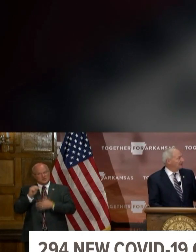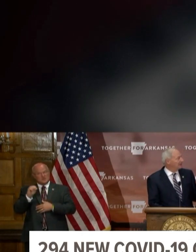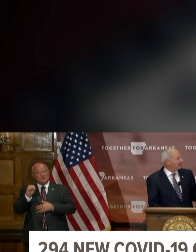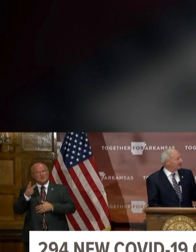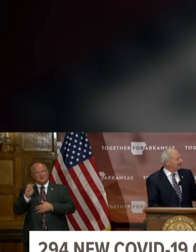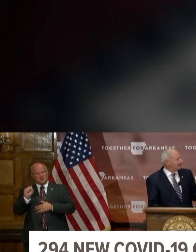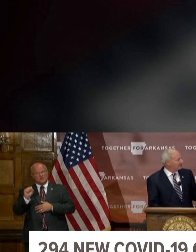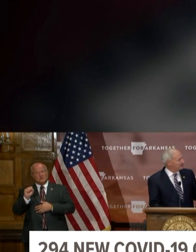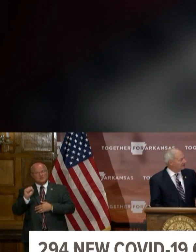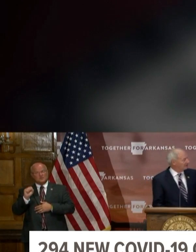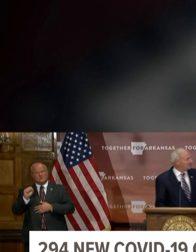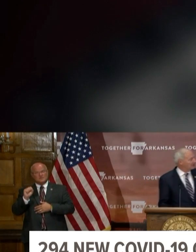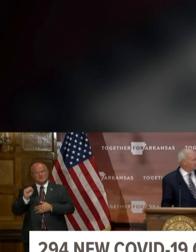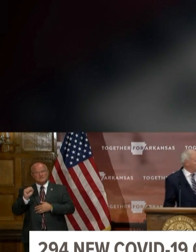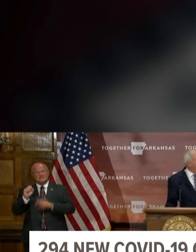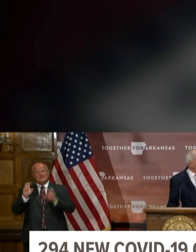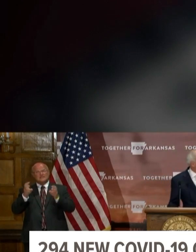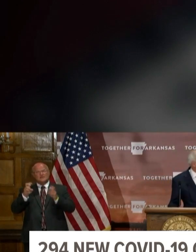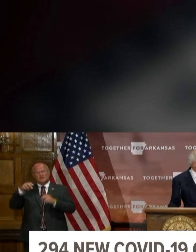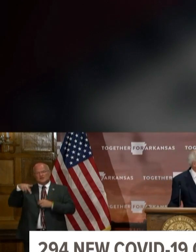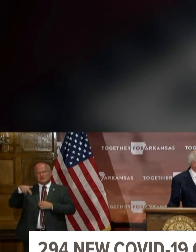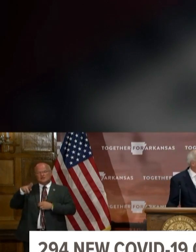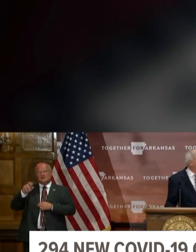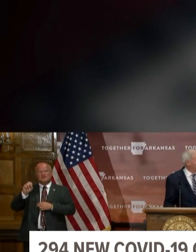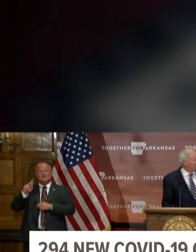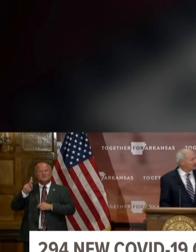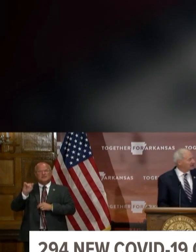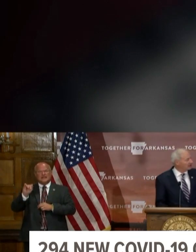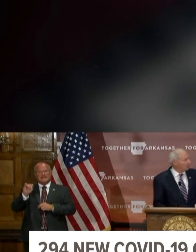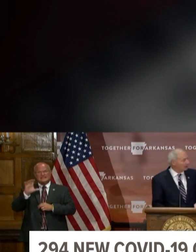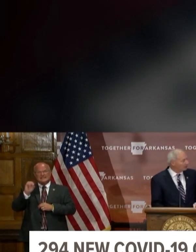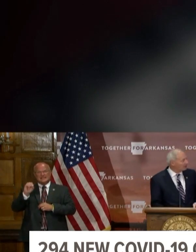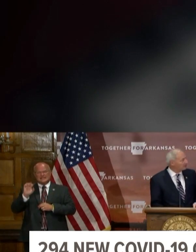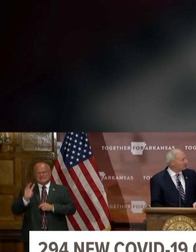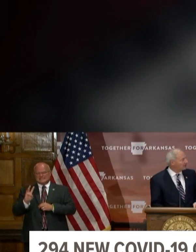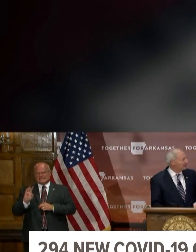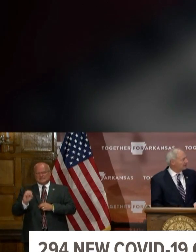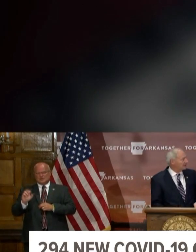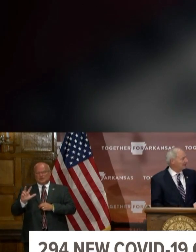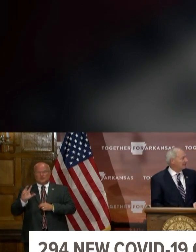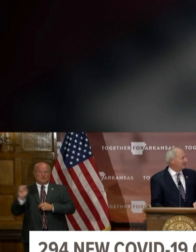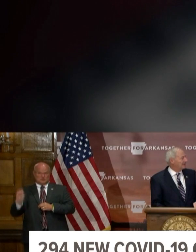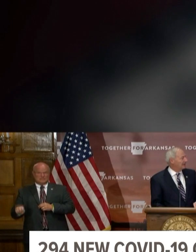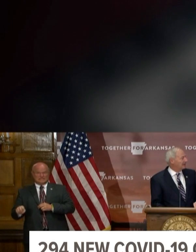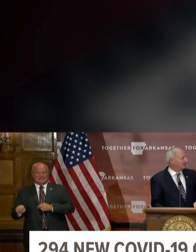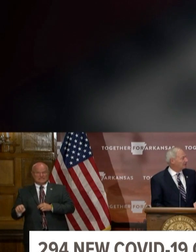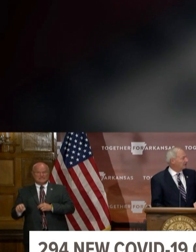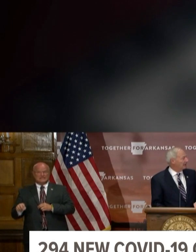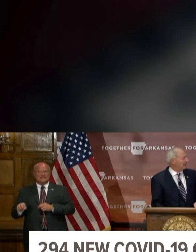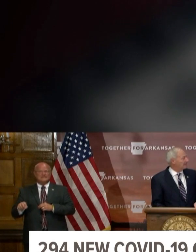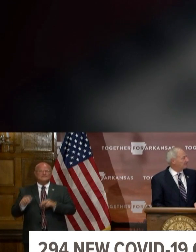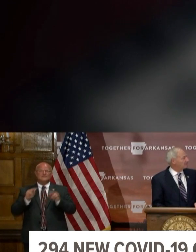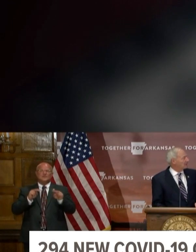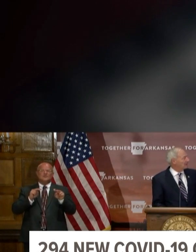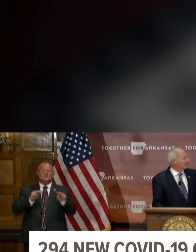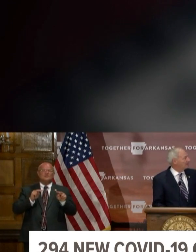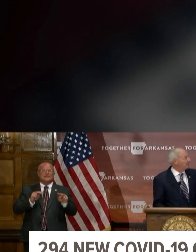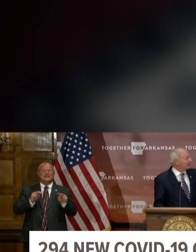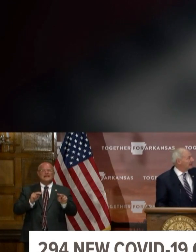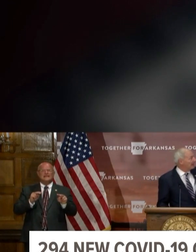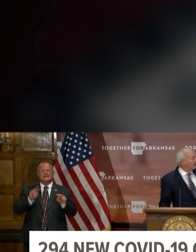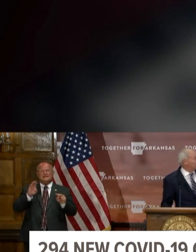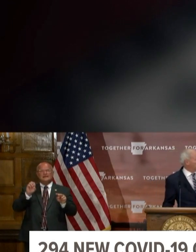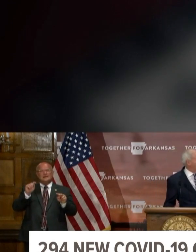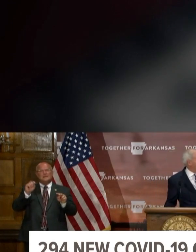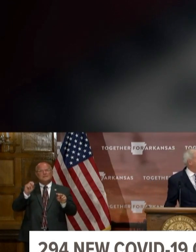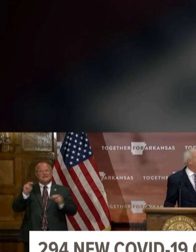news in terms of Pulaski County staying down at 6.3%. You look at